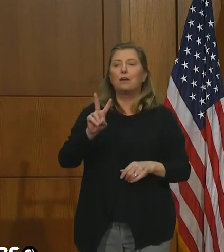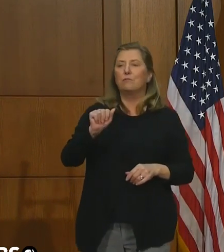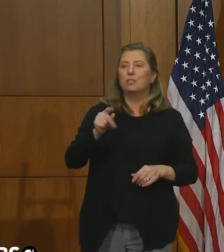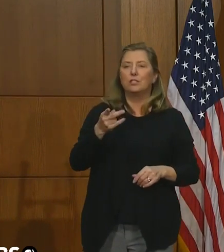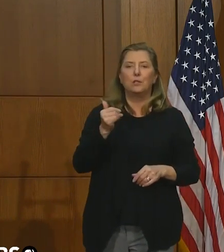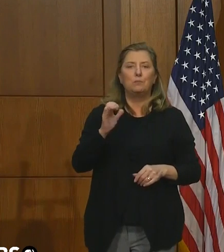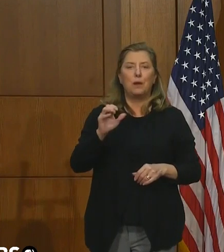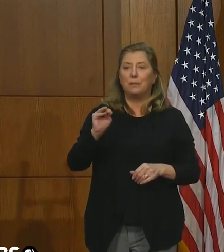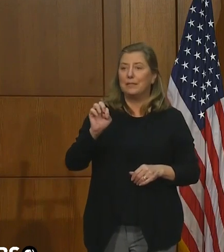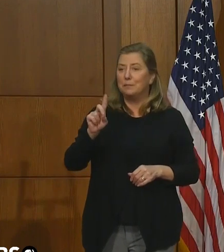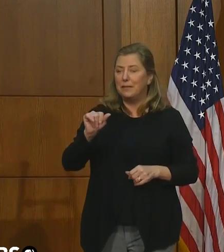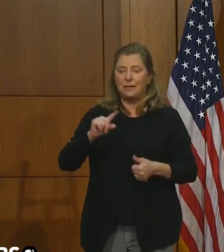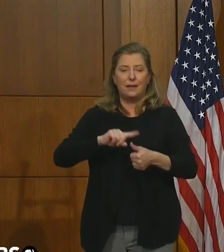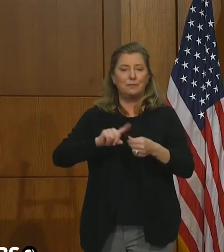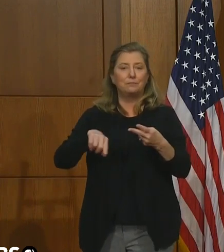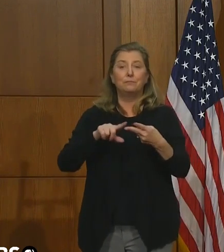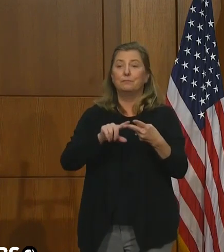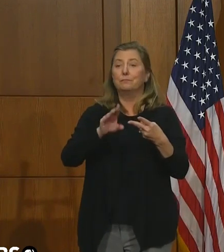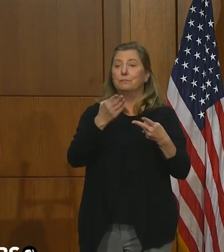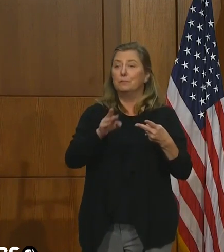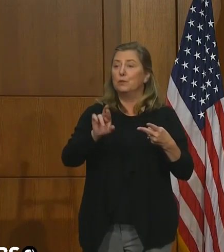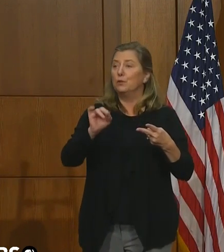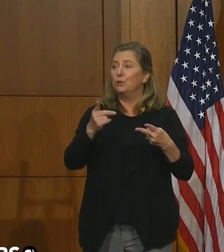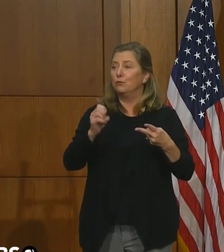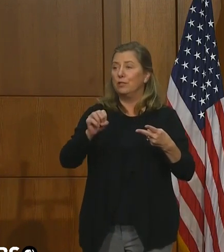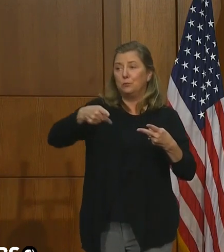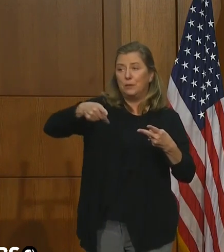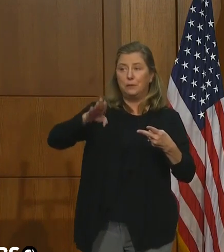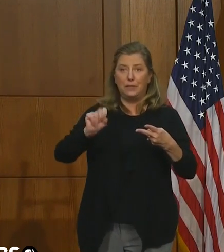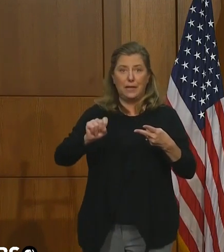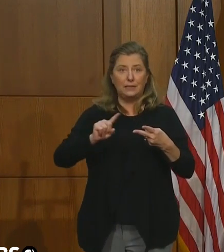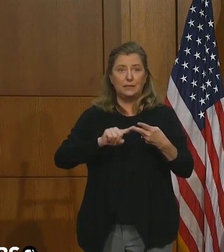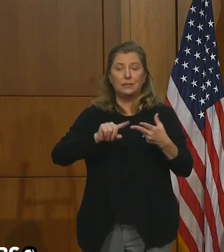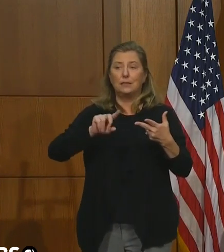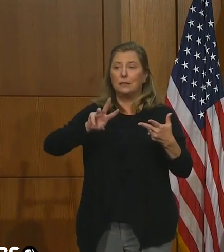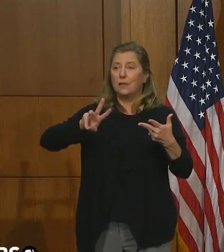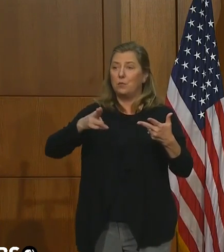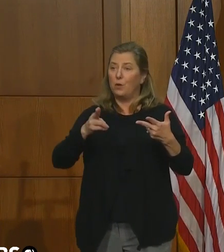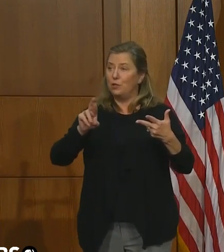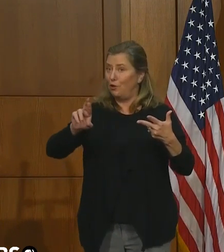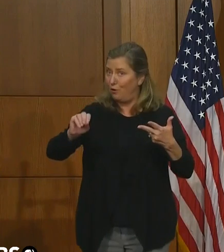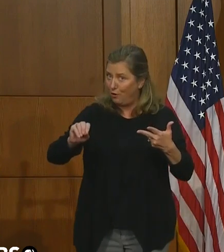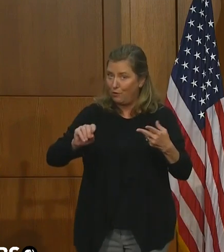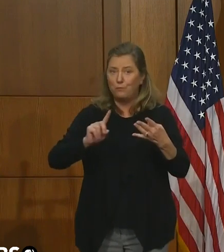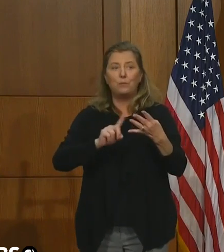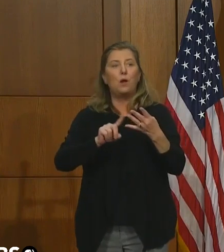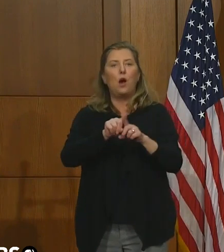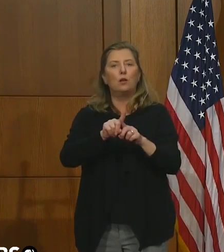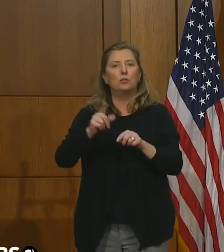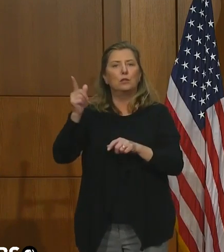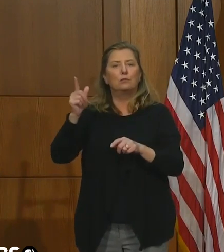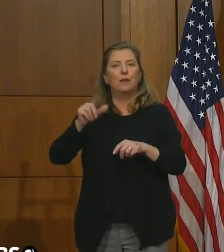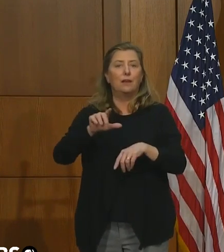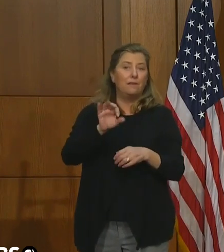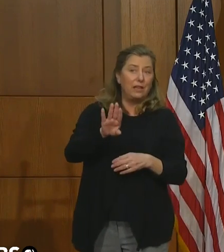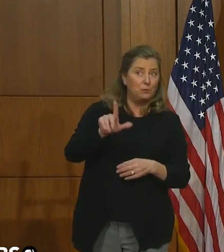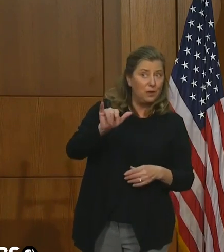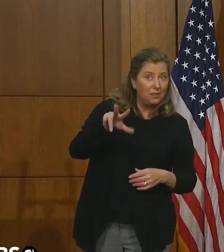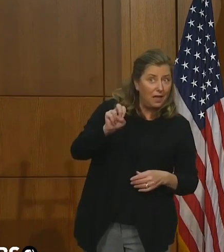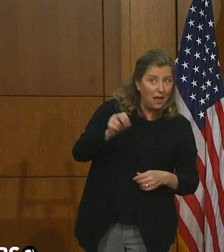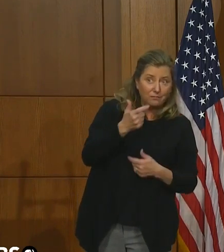Media, Blue Ridge PBS, WHRO, as well as streaming on Facebook